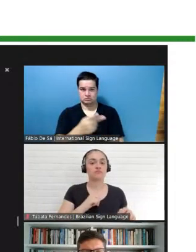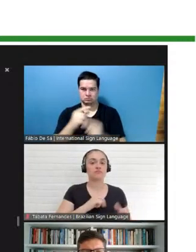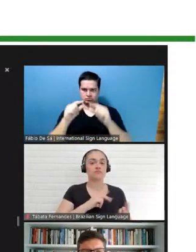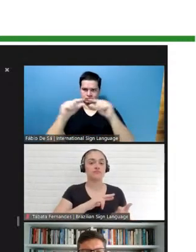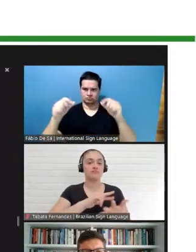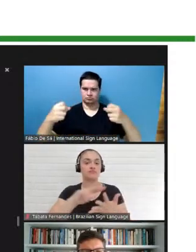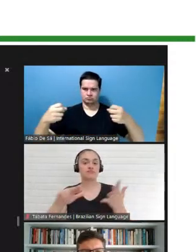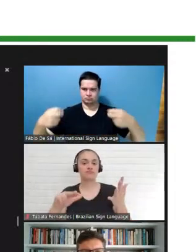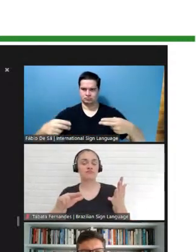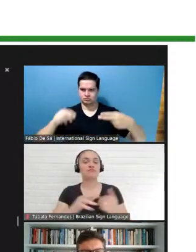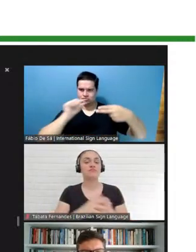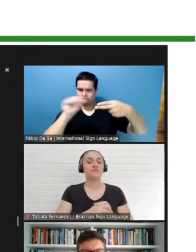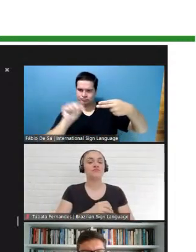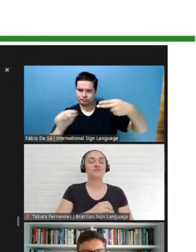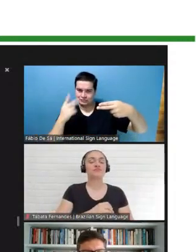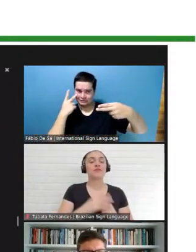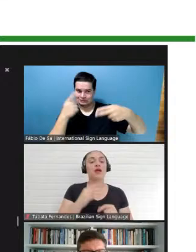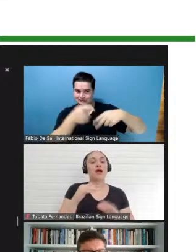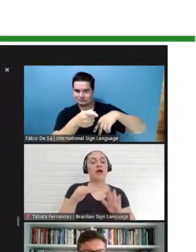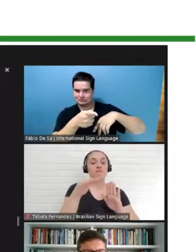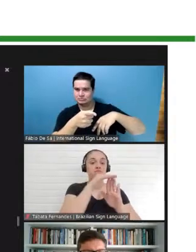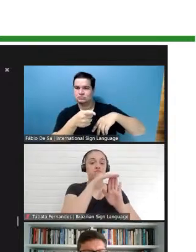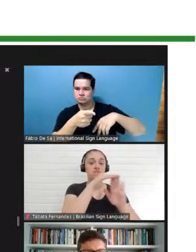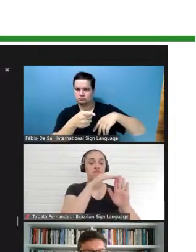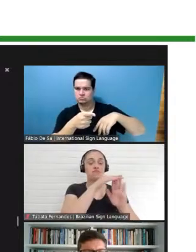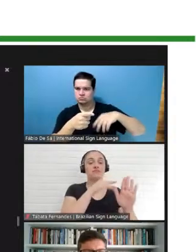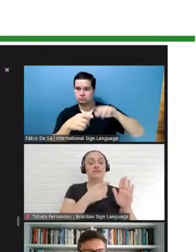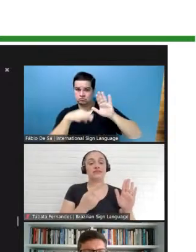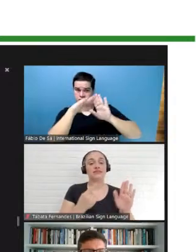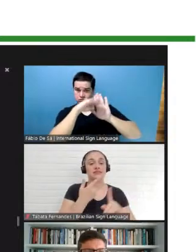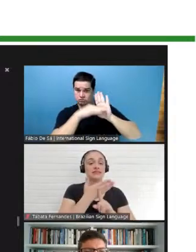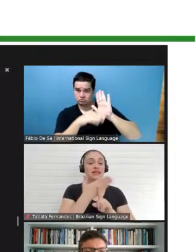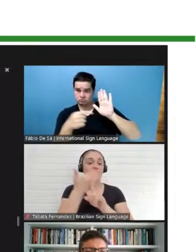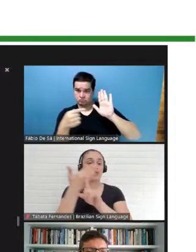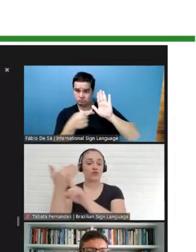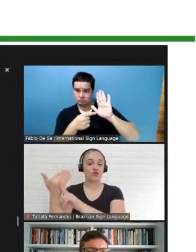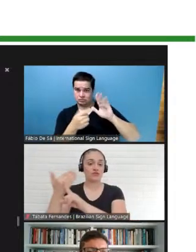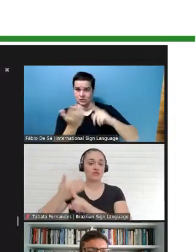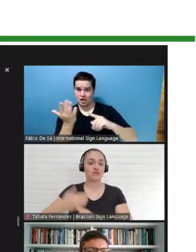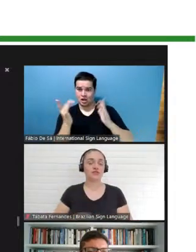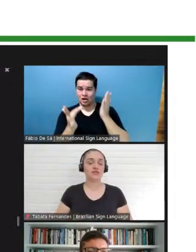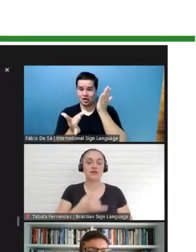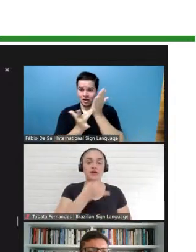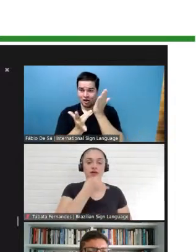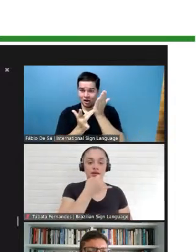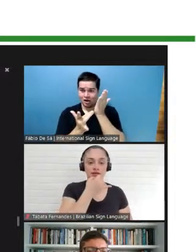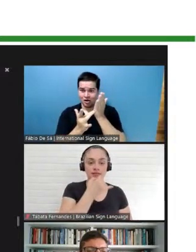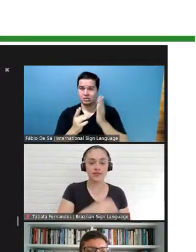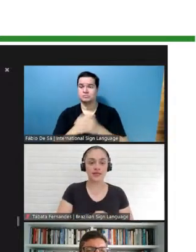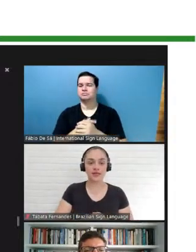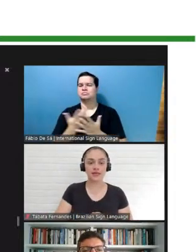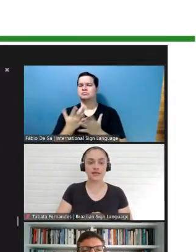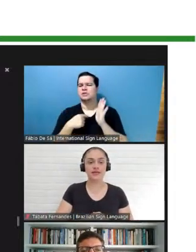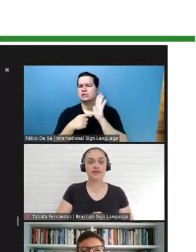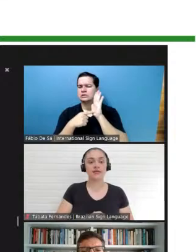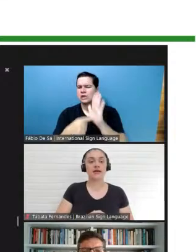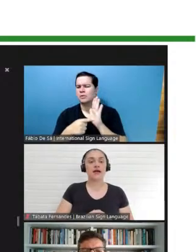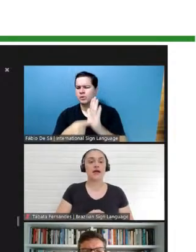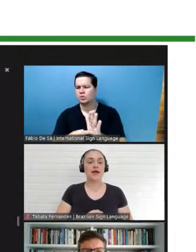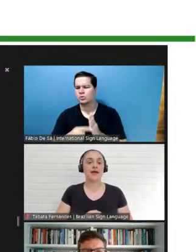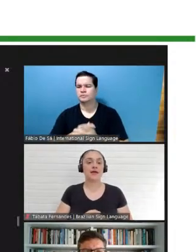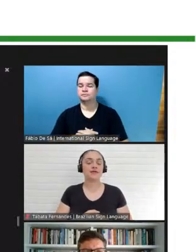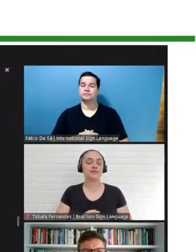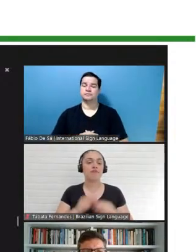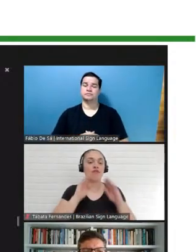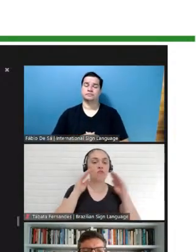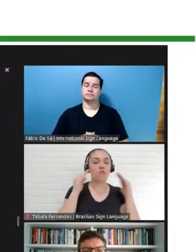of functional need. For example, you might have speech output devices or prosthetic limbs, and they might